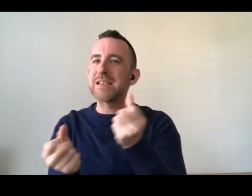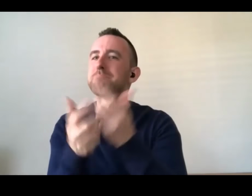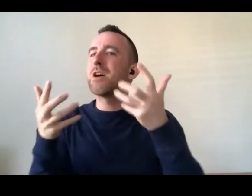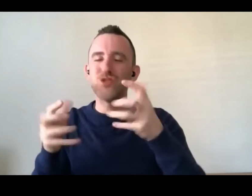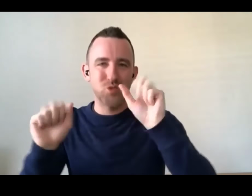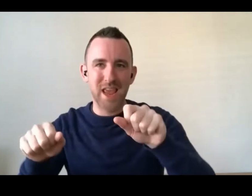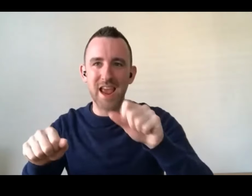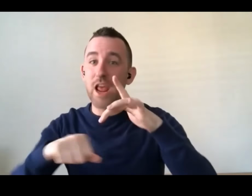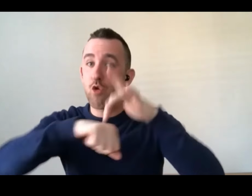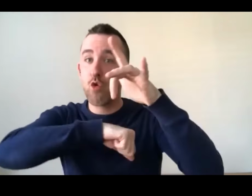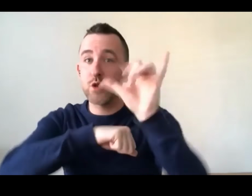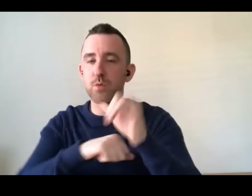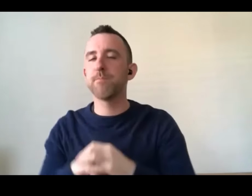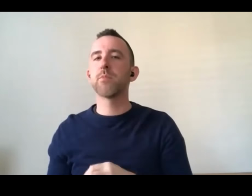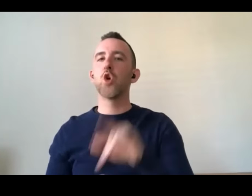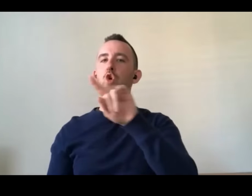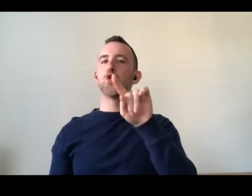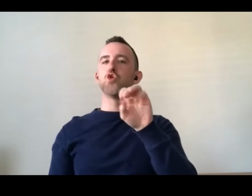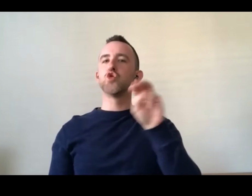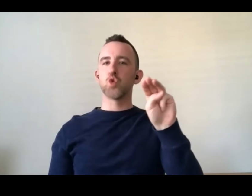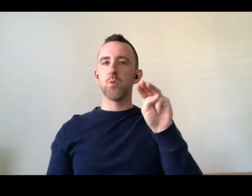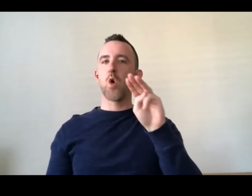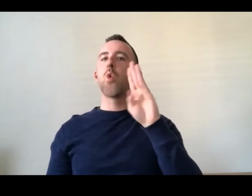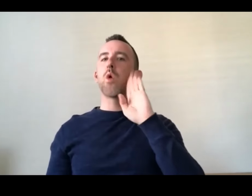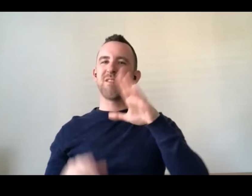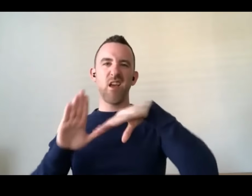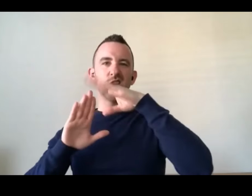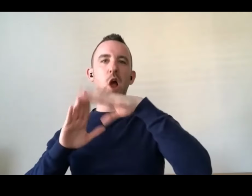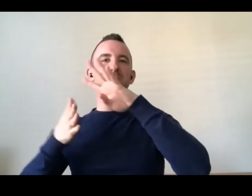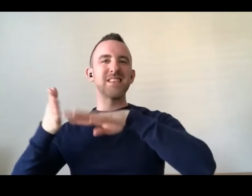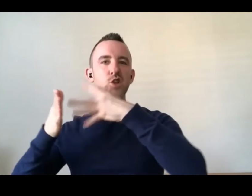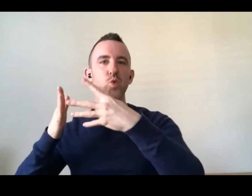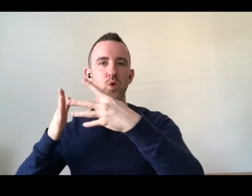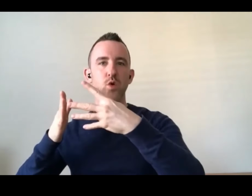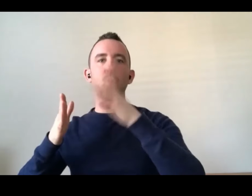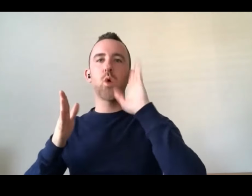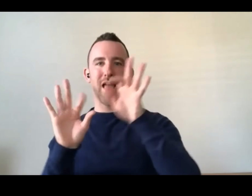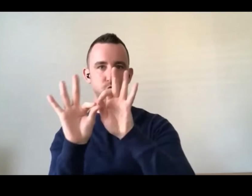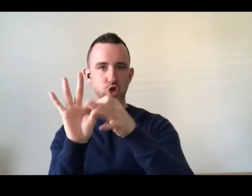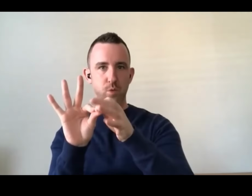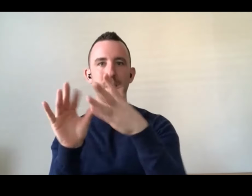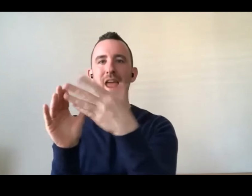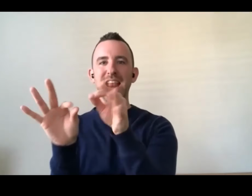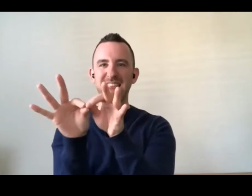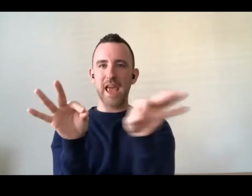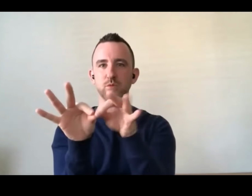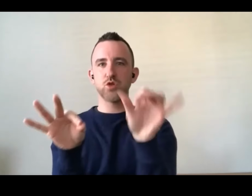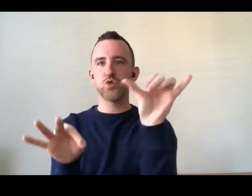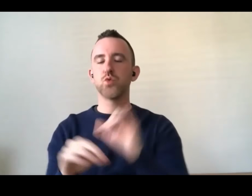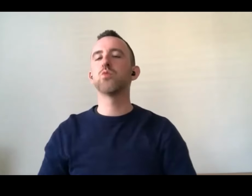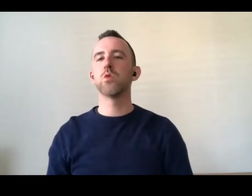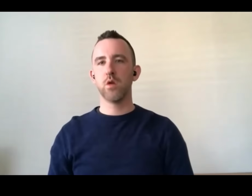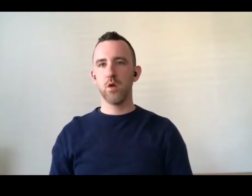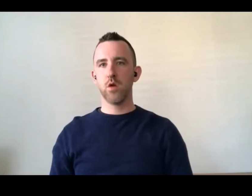can. Zooms, we'll have a schedule of Zooms at the top of the list. Zooms will have an interpreter and captions. Hopefully, we're going to debug this thing